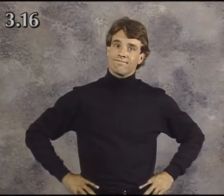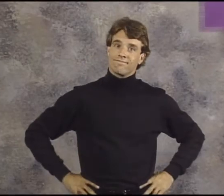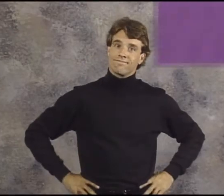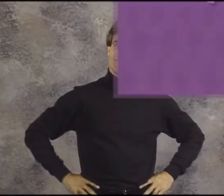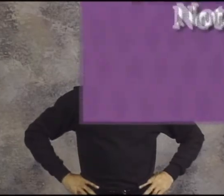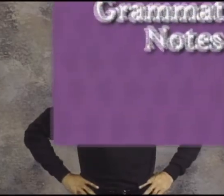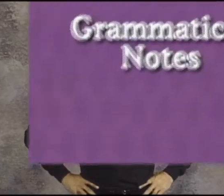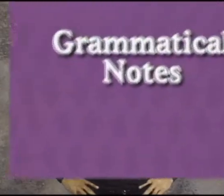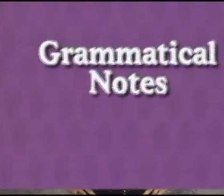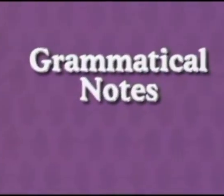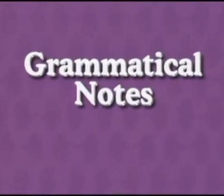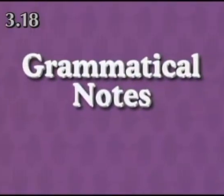phone calls.